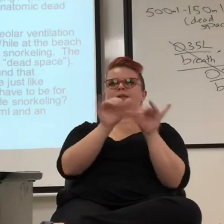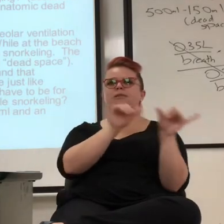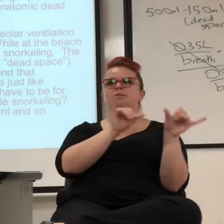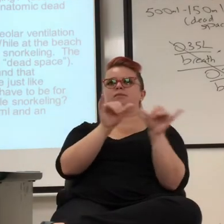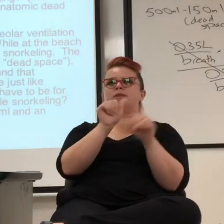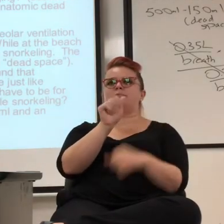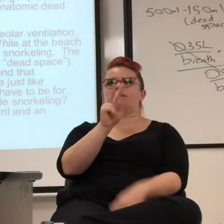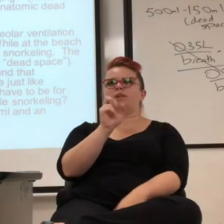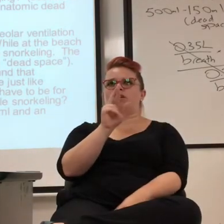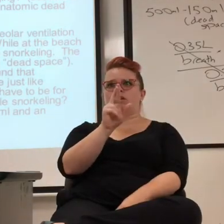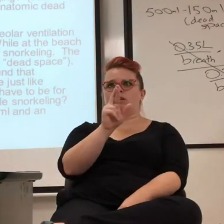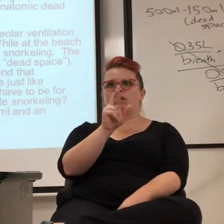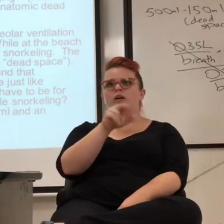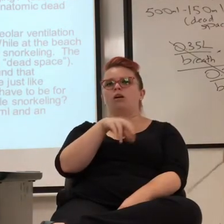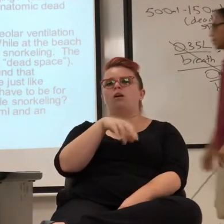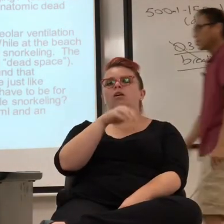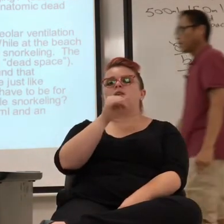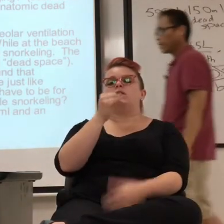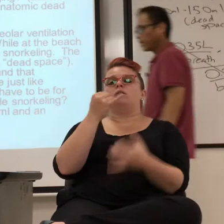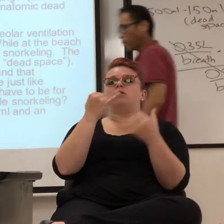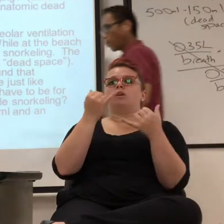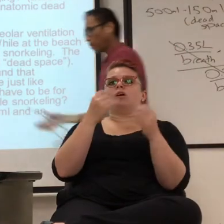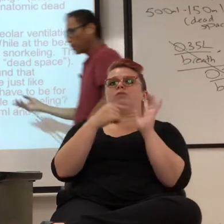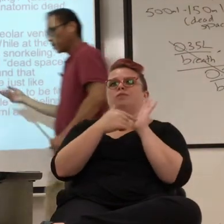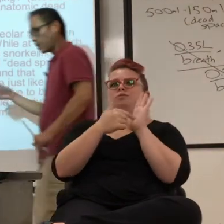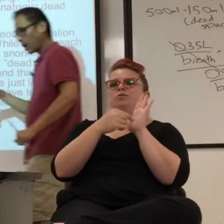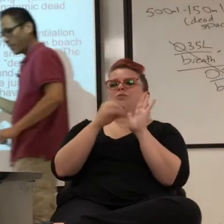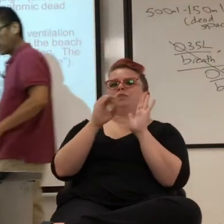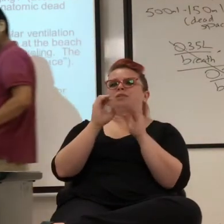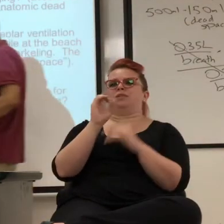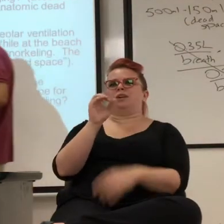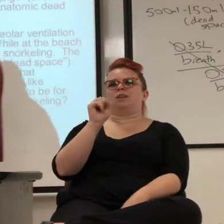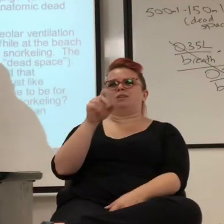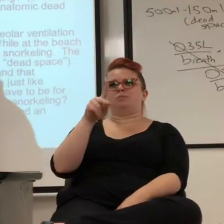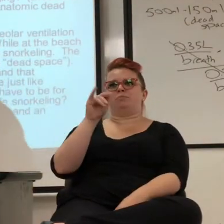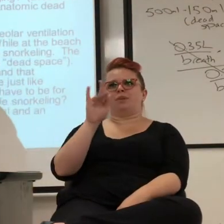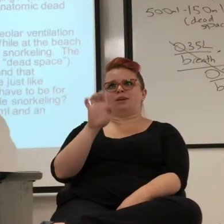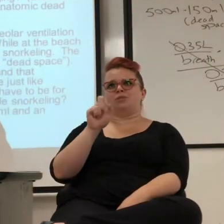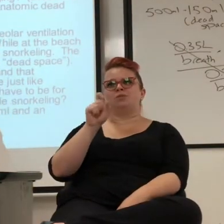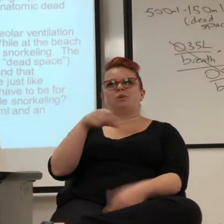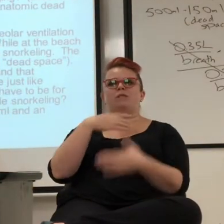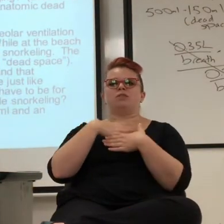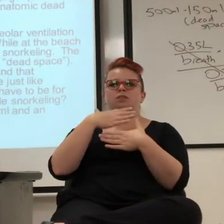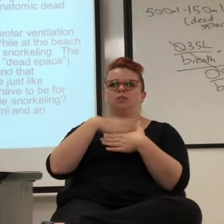point. It shows you that dead space, you gotta ventilate more to accommodate dead space.